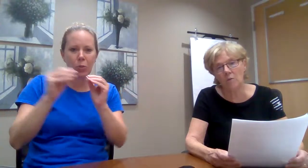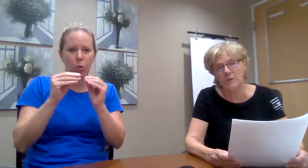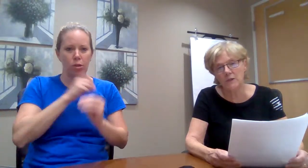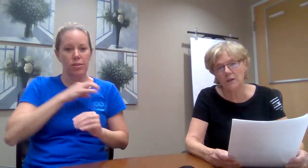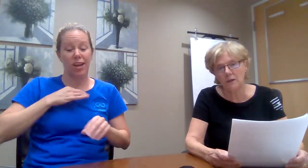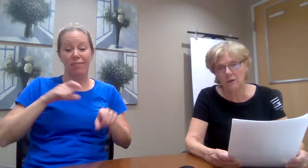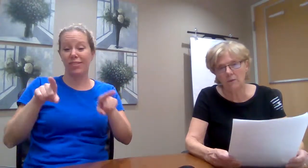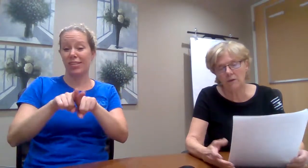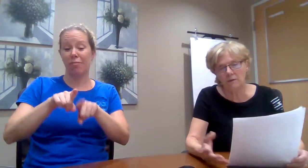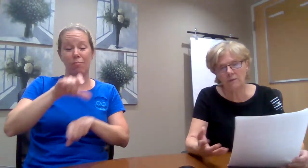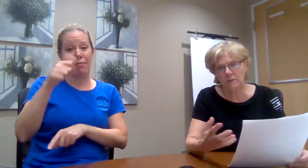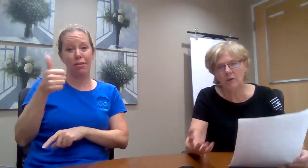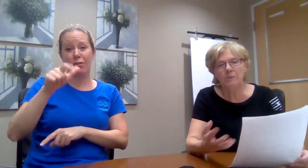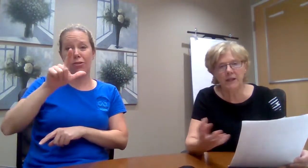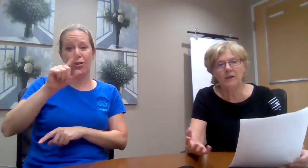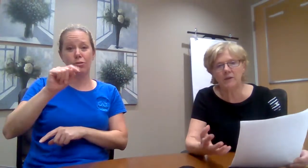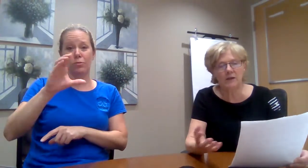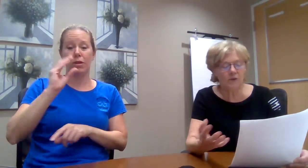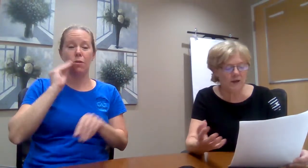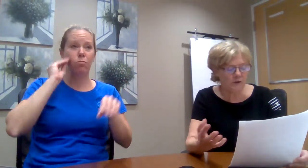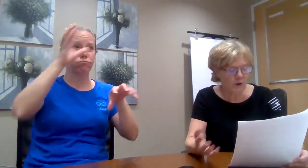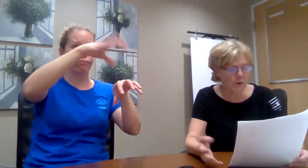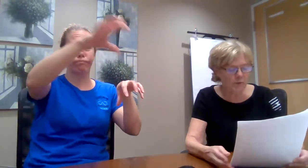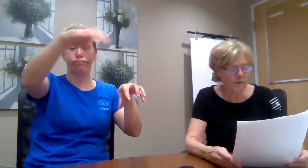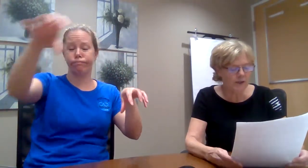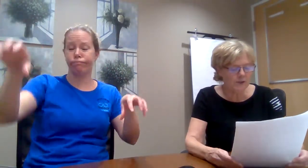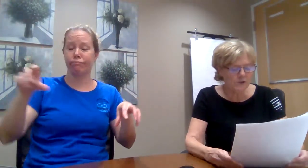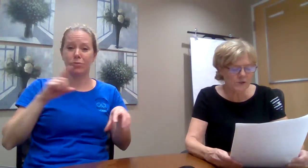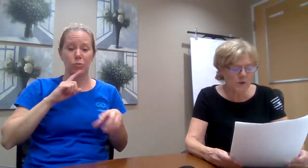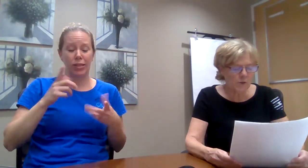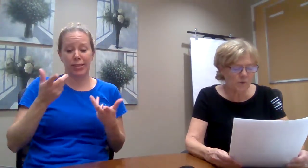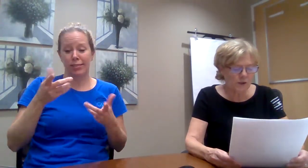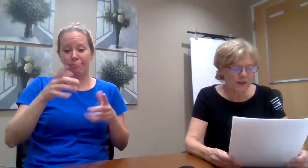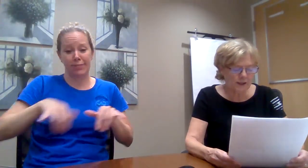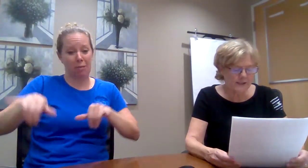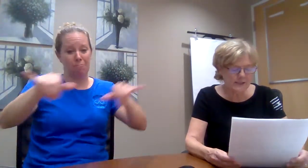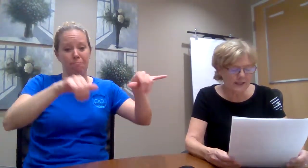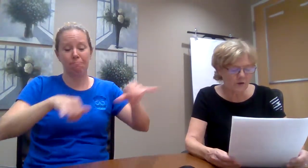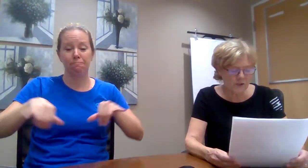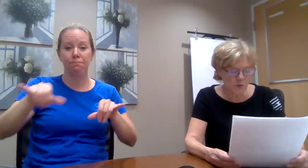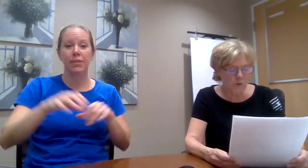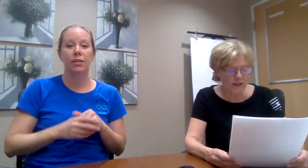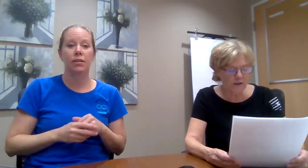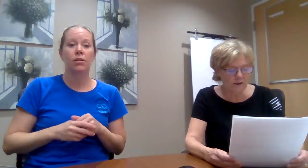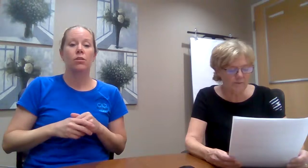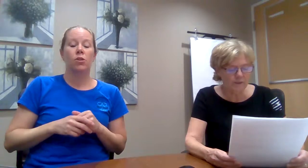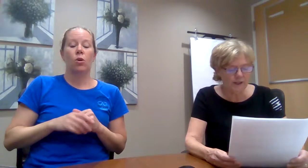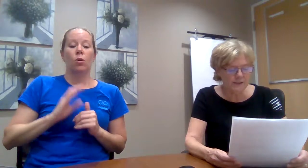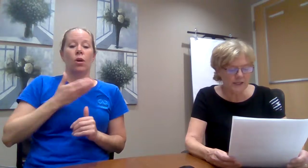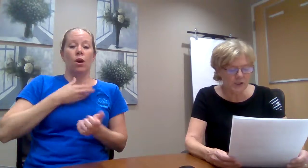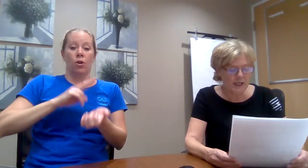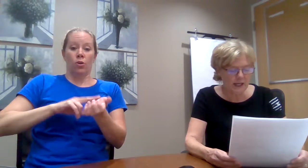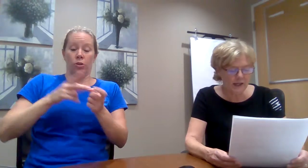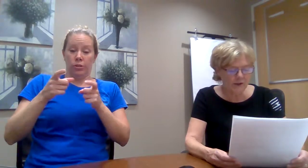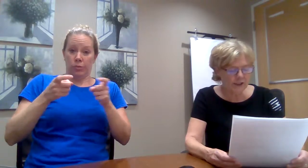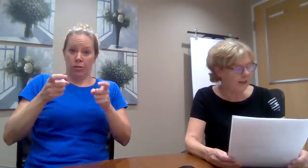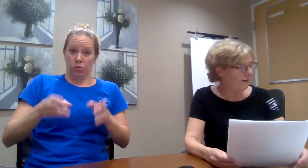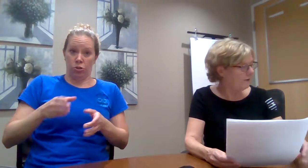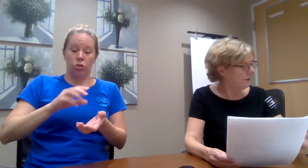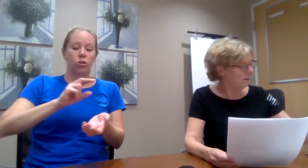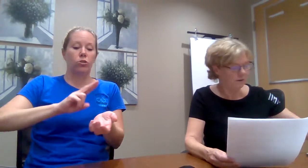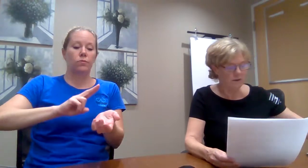other homes we're competing with every other home. So I'd like to say that Chris Ware has actually